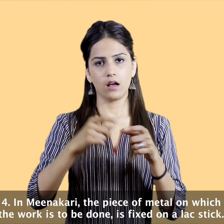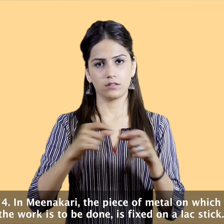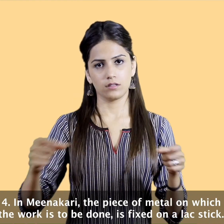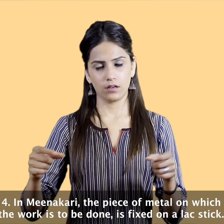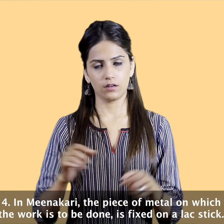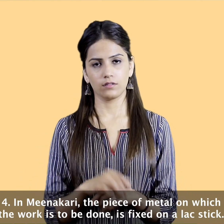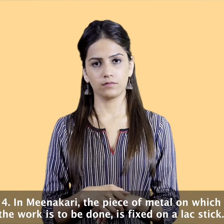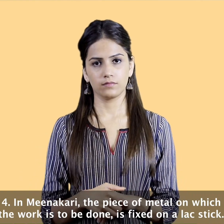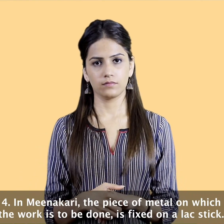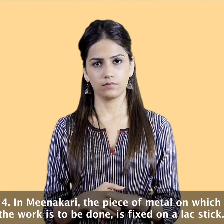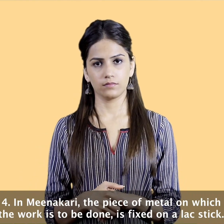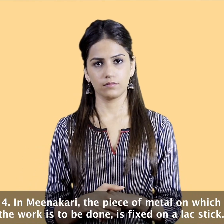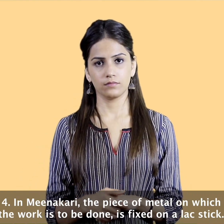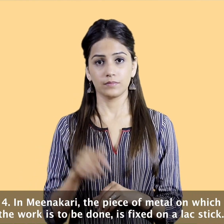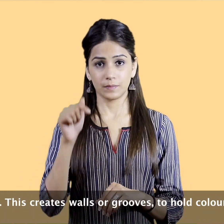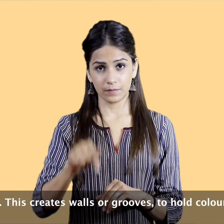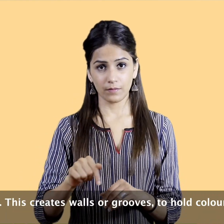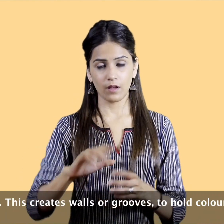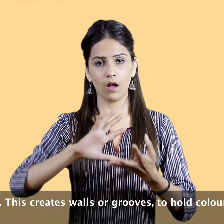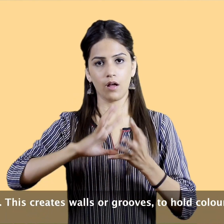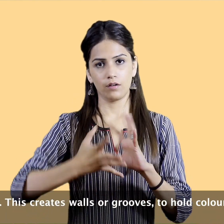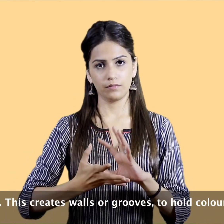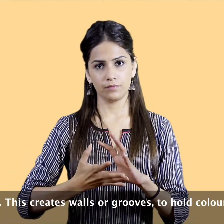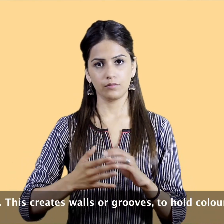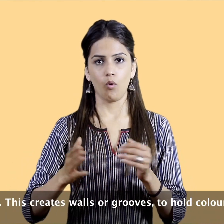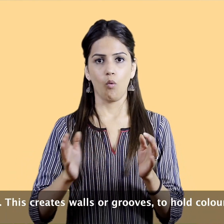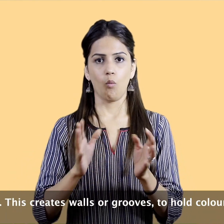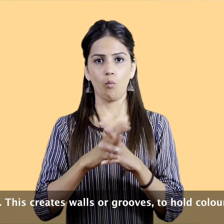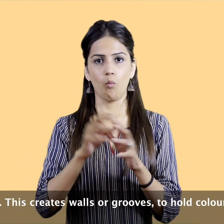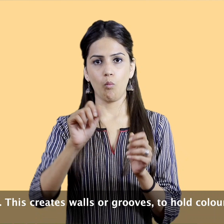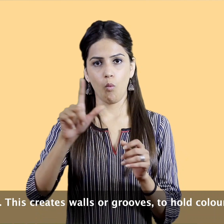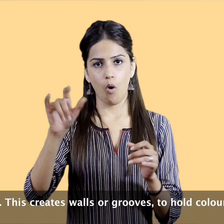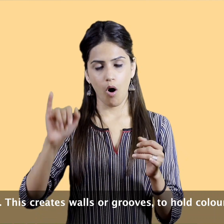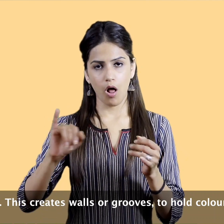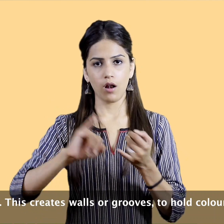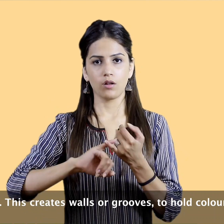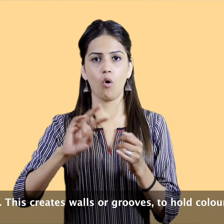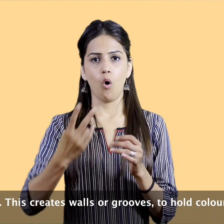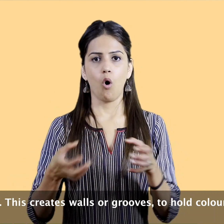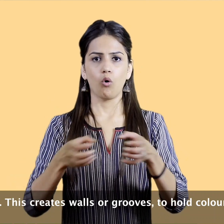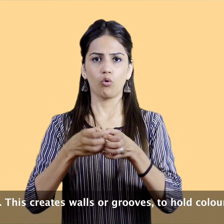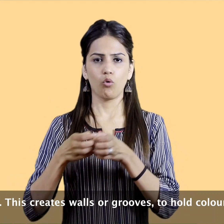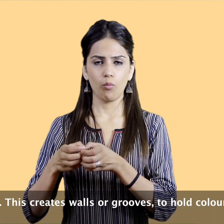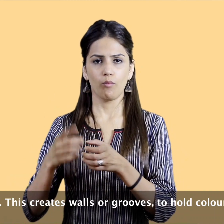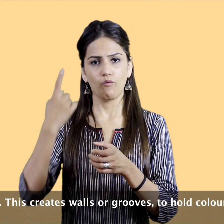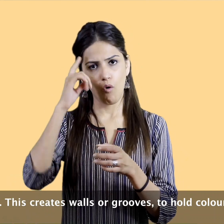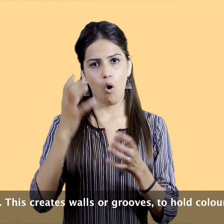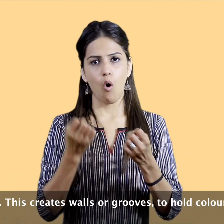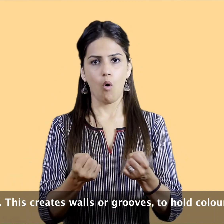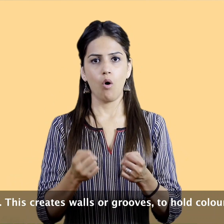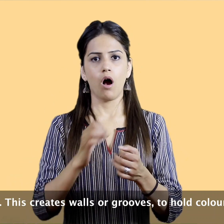stick. This creates walls or grooves to hold color.